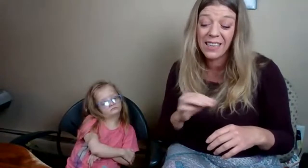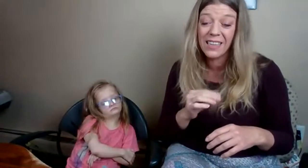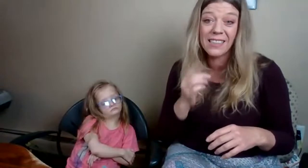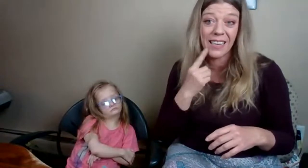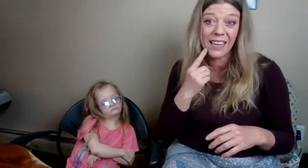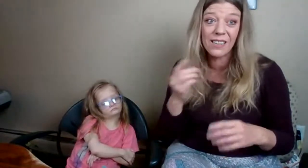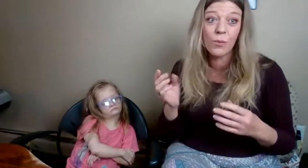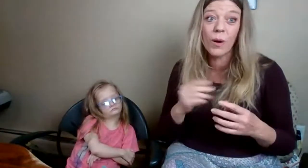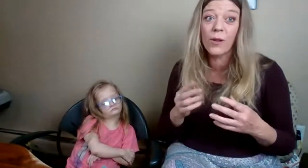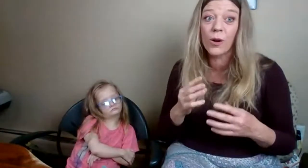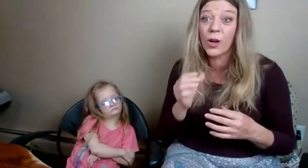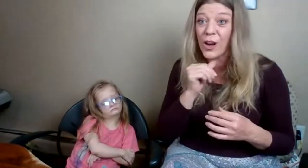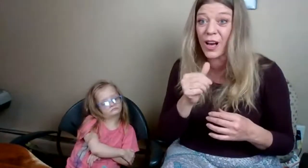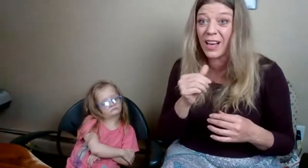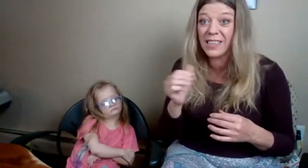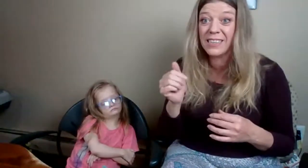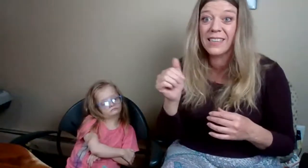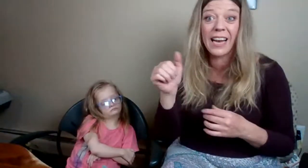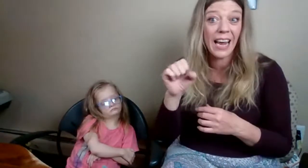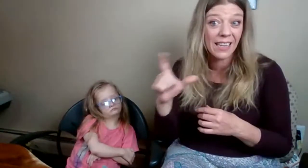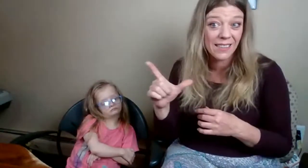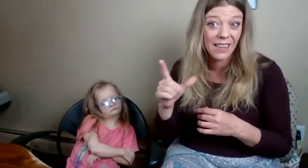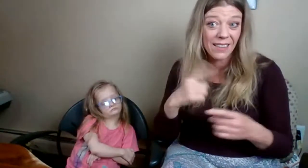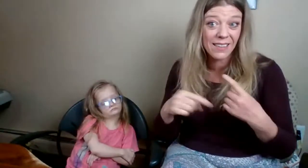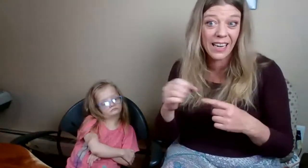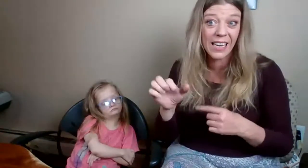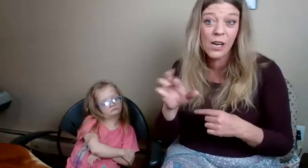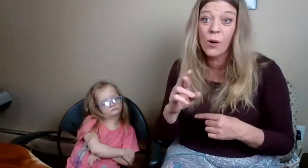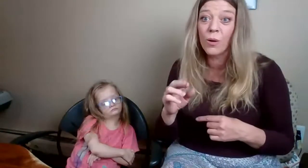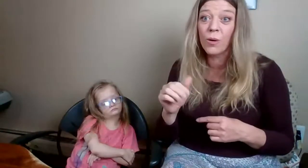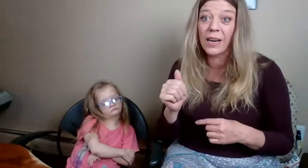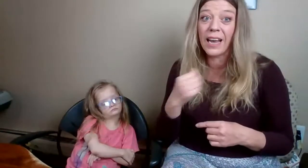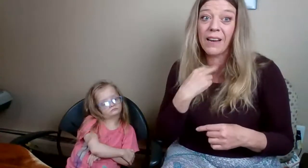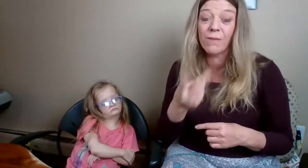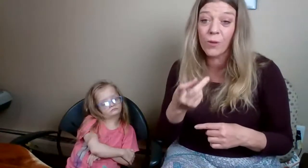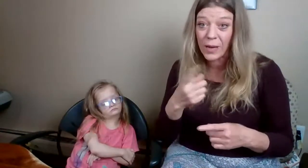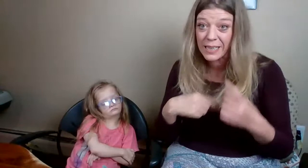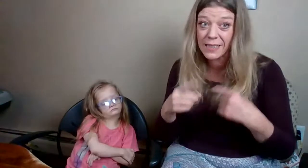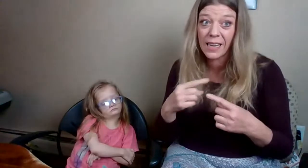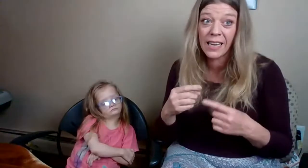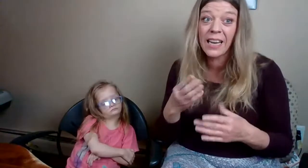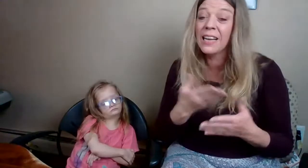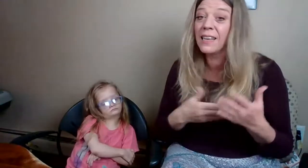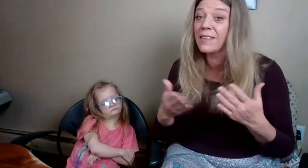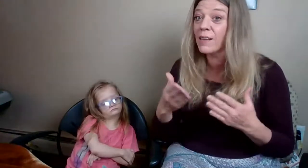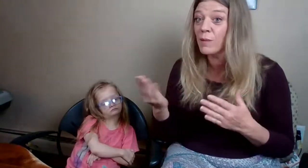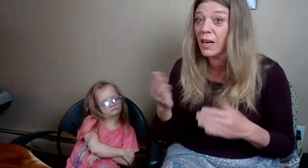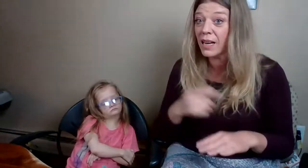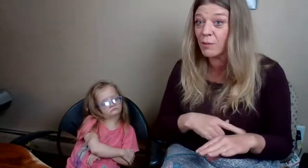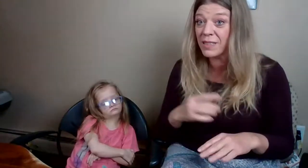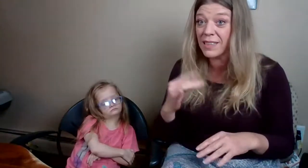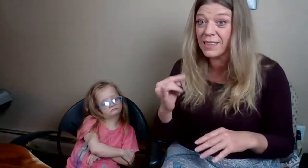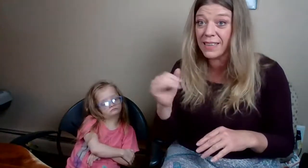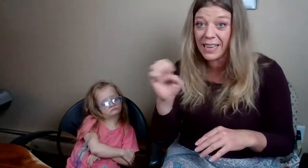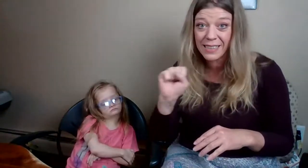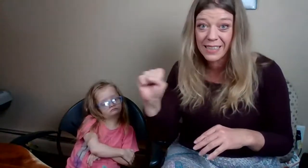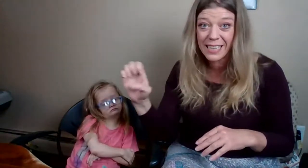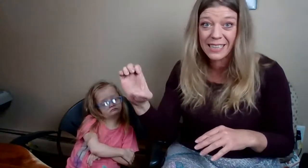it says whether or not it's an ASL sign or a voice sign, and sometimes it's a C